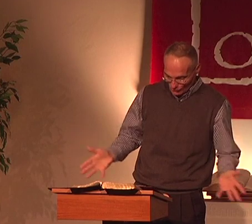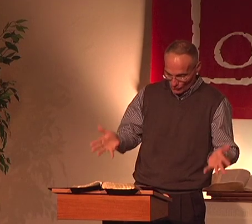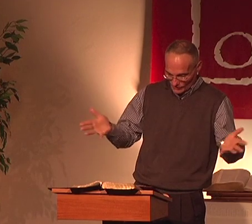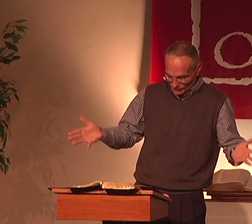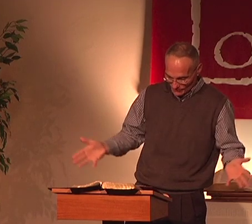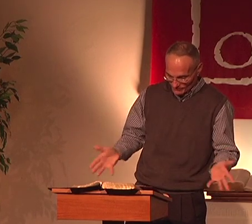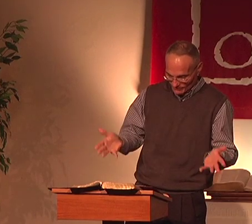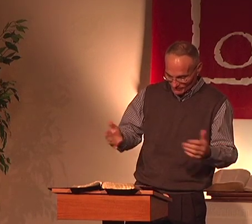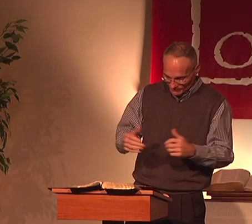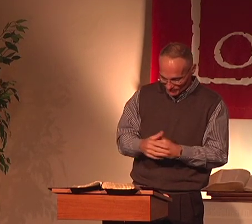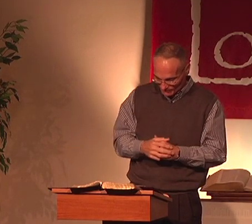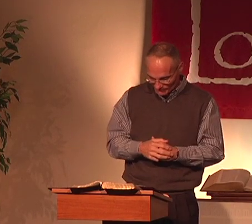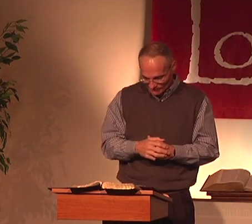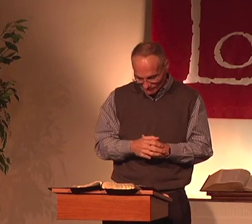Wonderful Encouragement